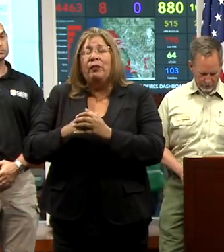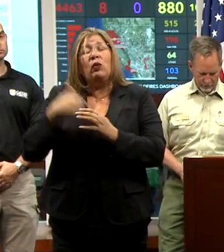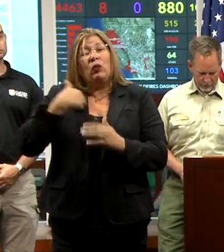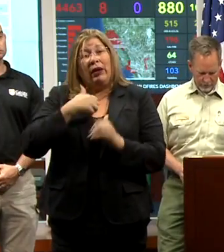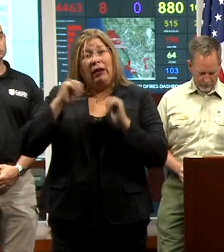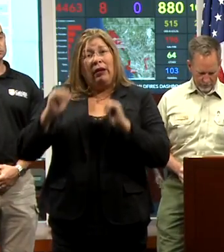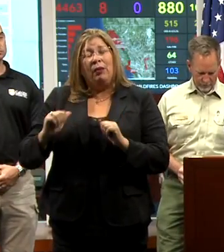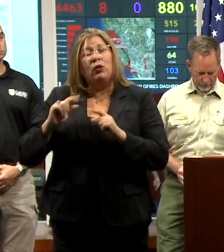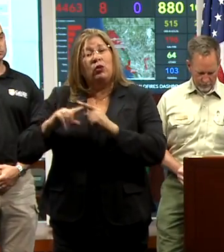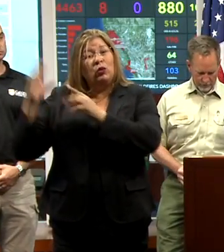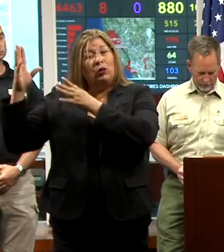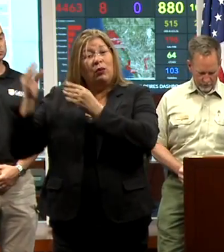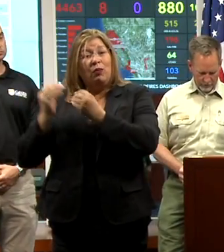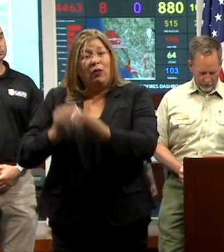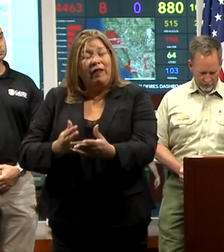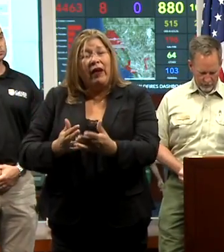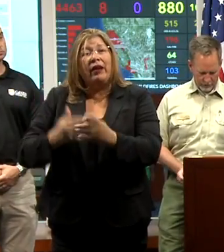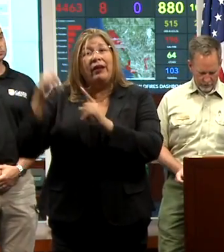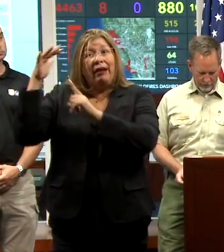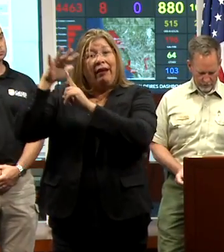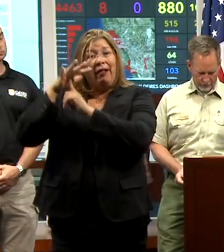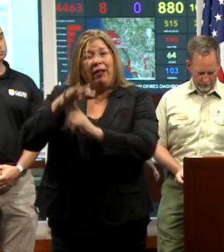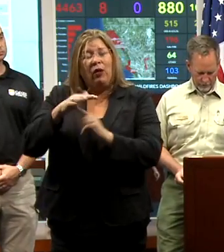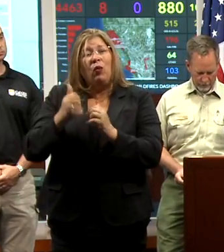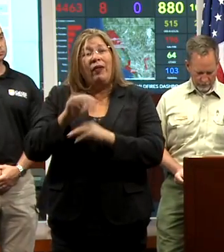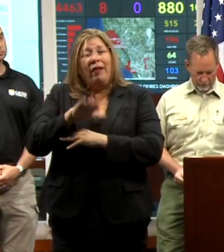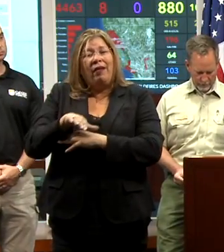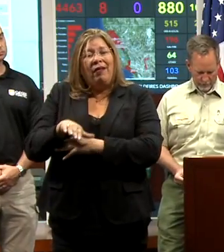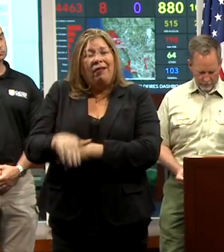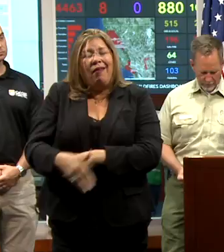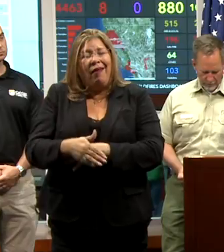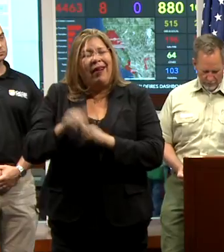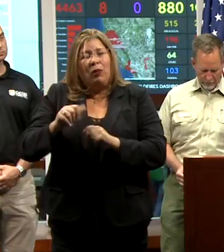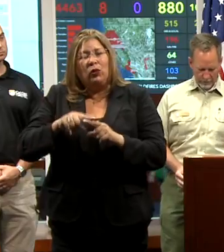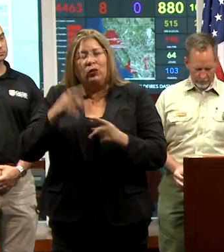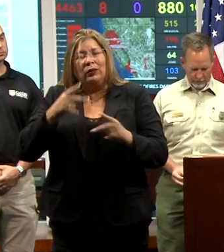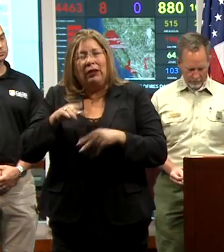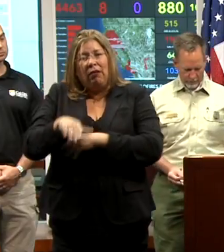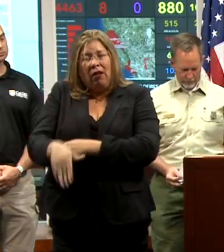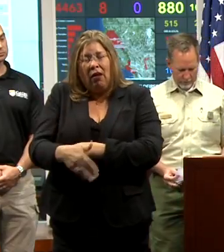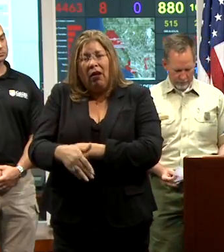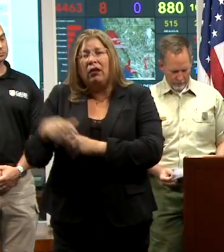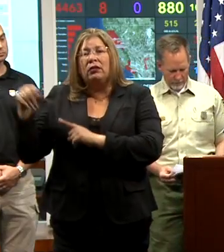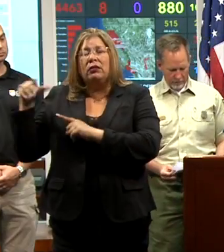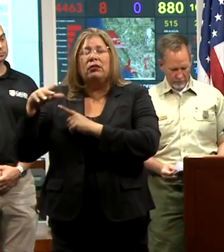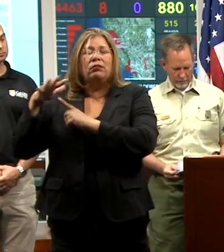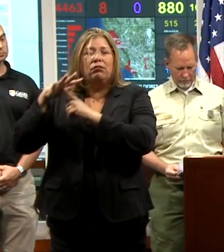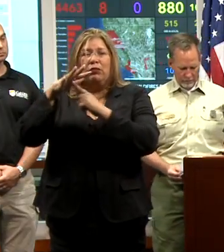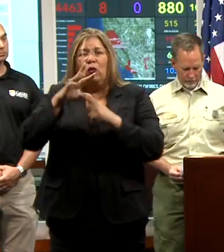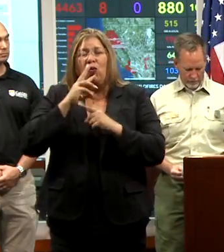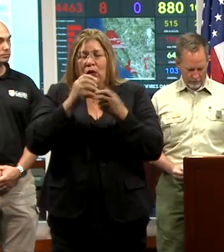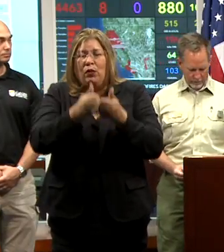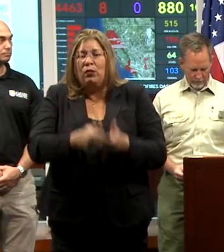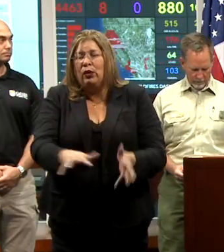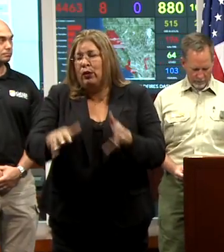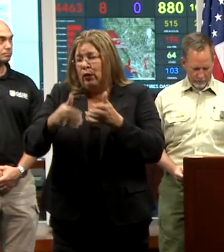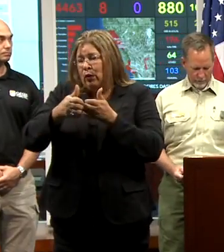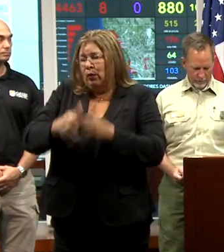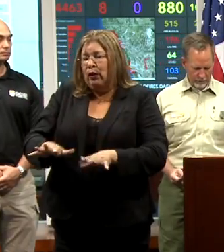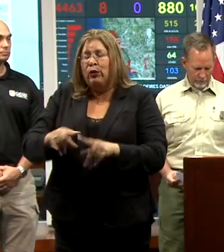We're able to provide a helicopter with night flying capability and started initiating water drops to protect